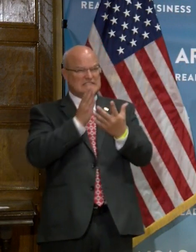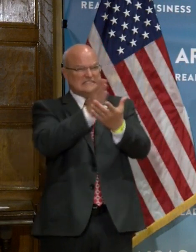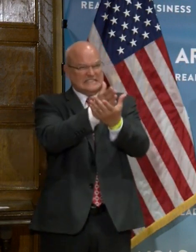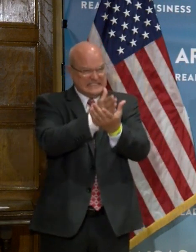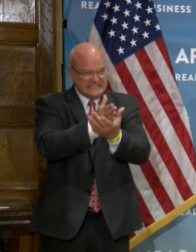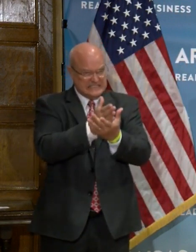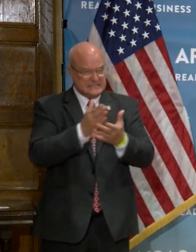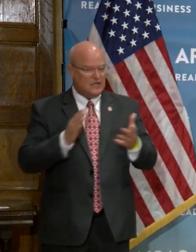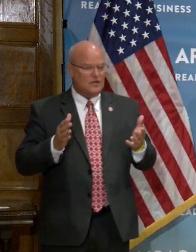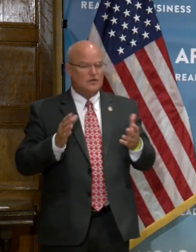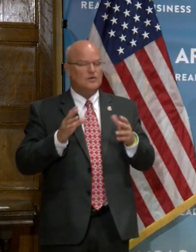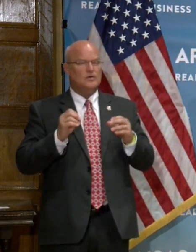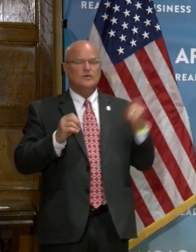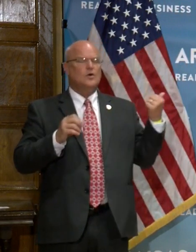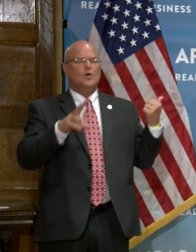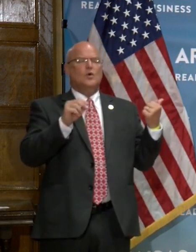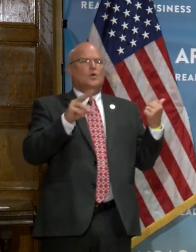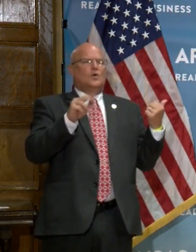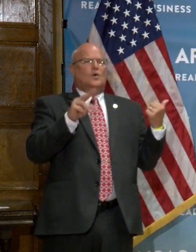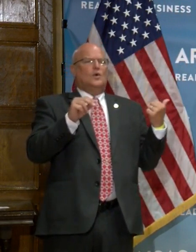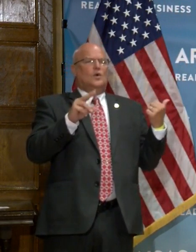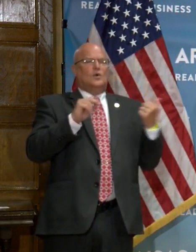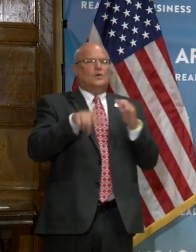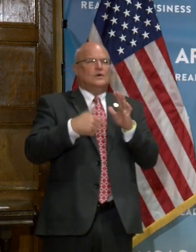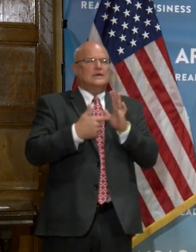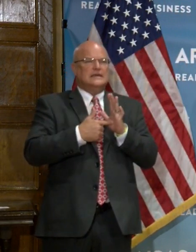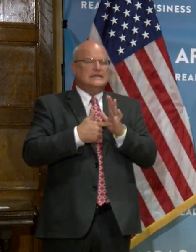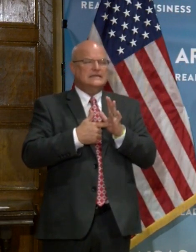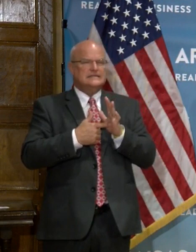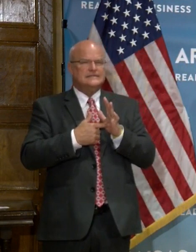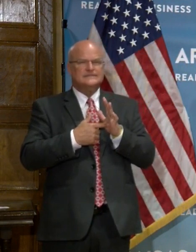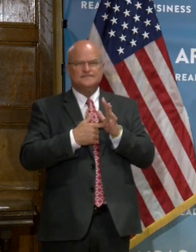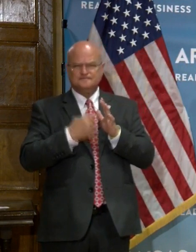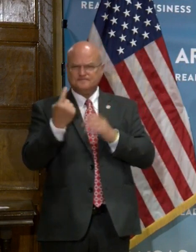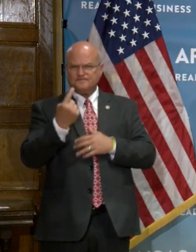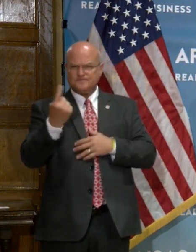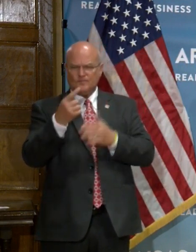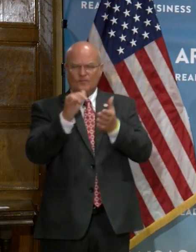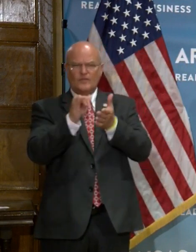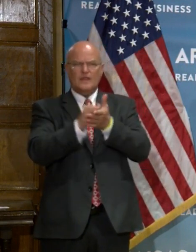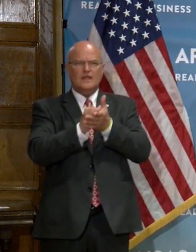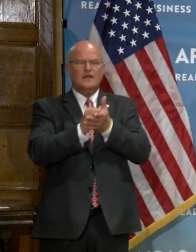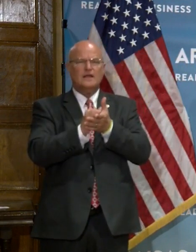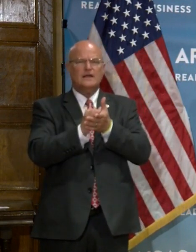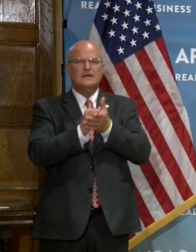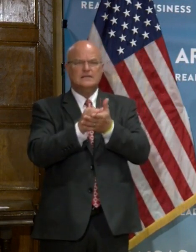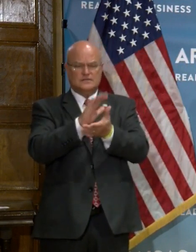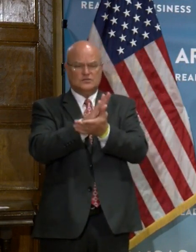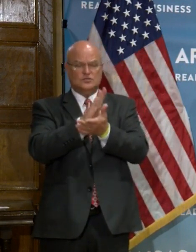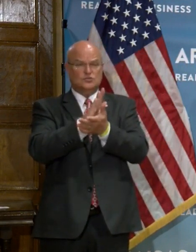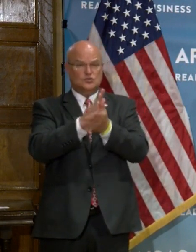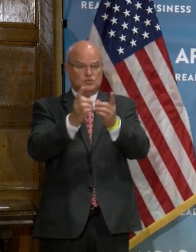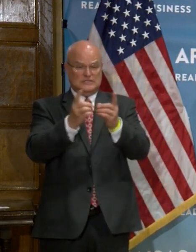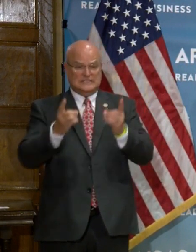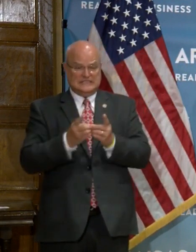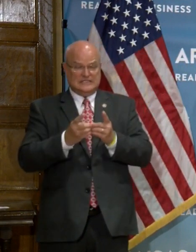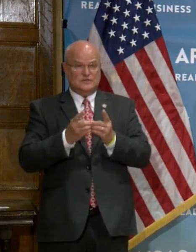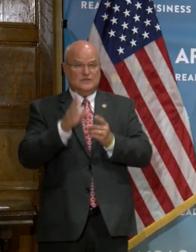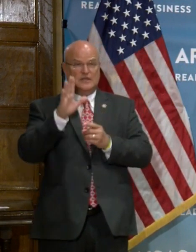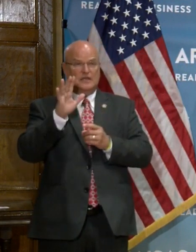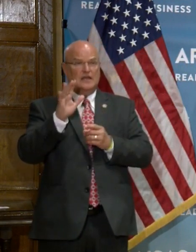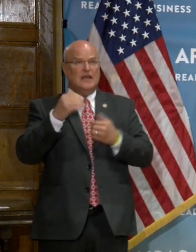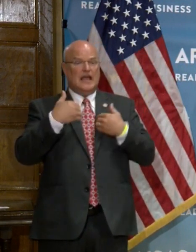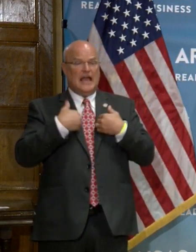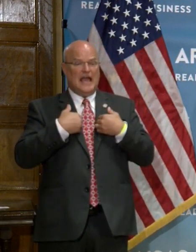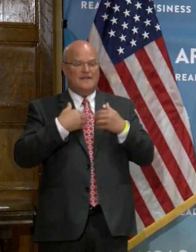stop? Or? No, of course not. This is something that the school districts by design